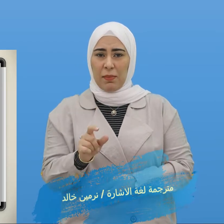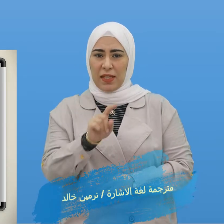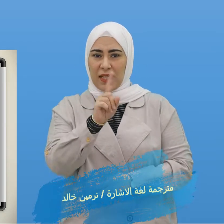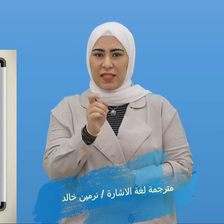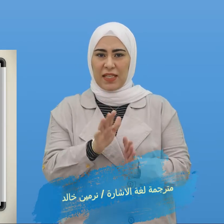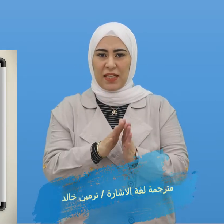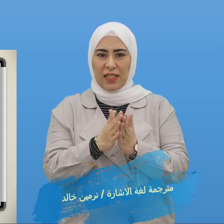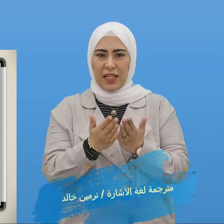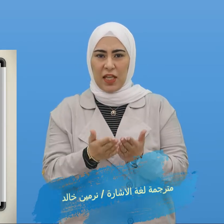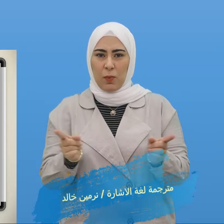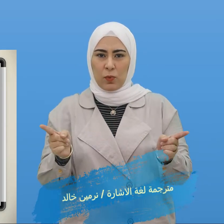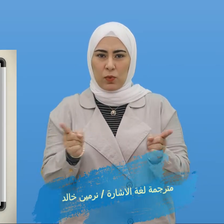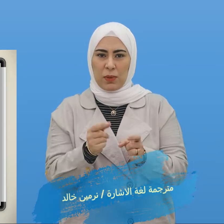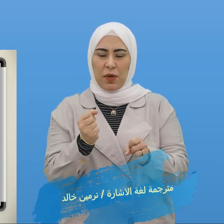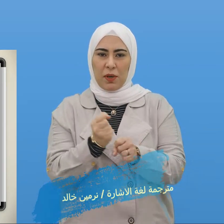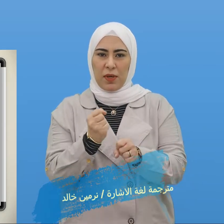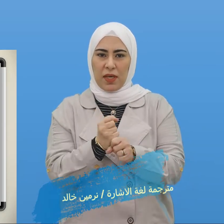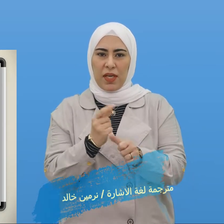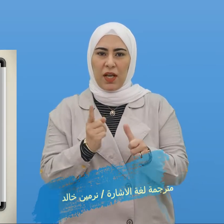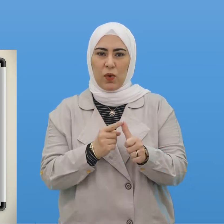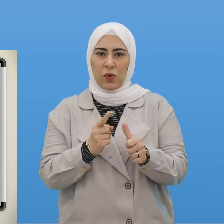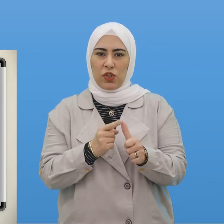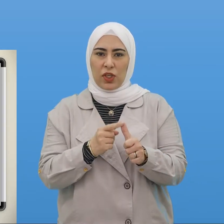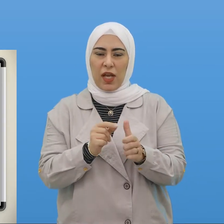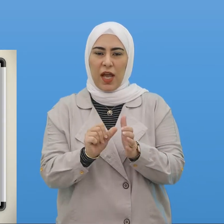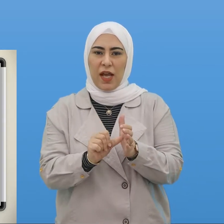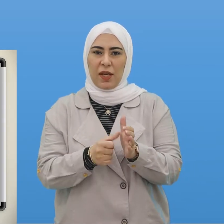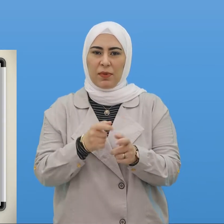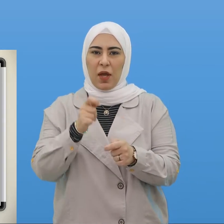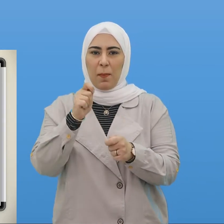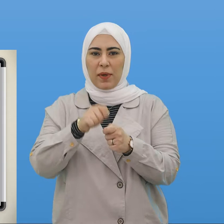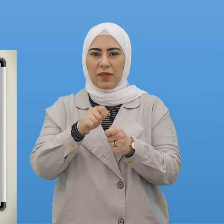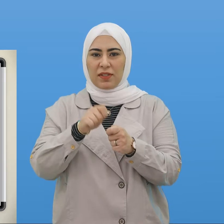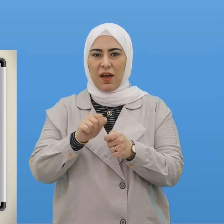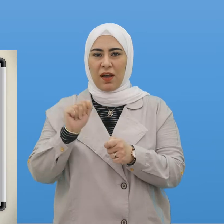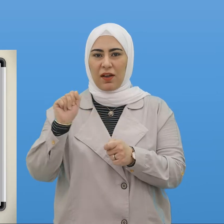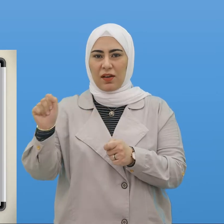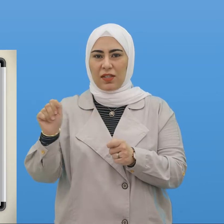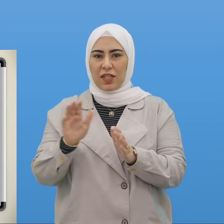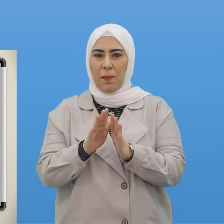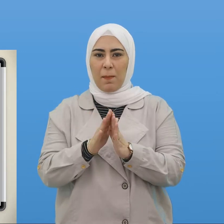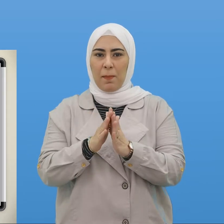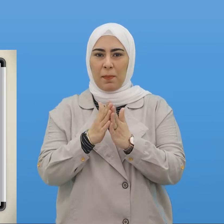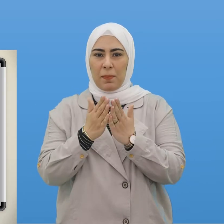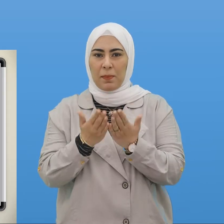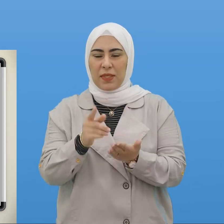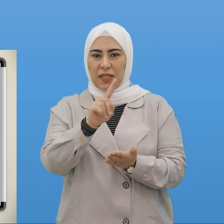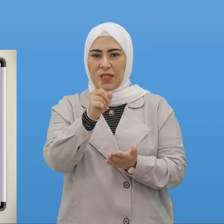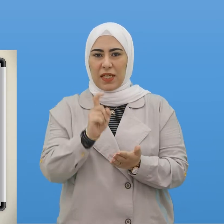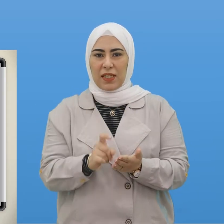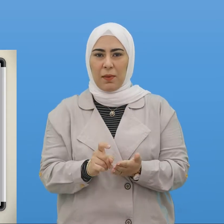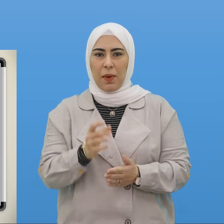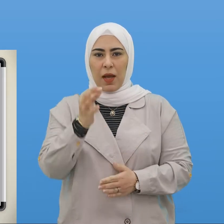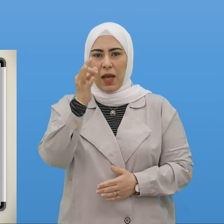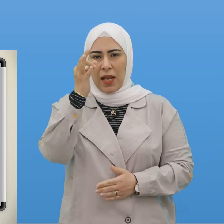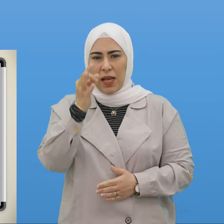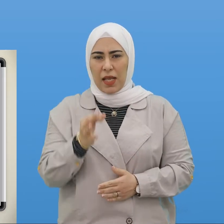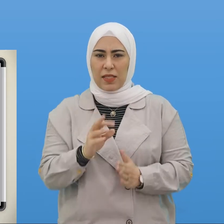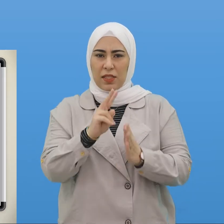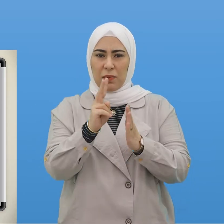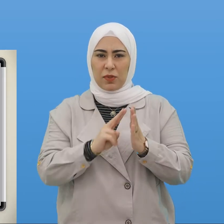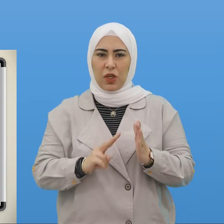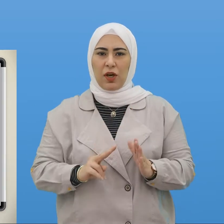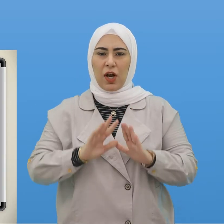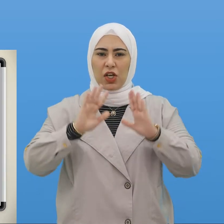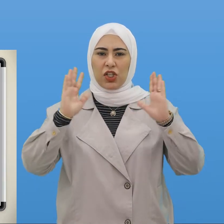Questions, and Summary Making. First, here are a few tips for the setbook questions. Make sure to read all the